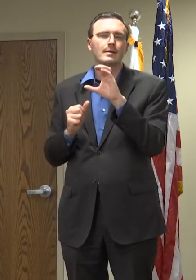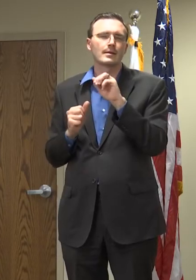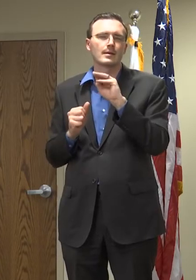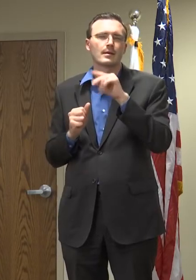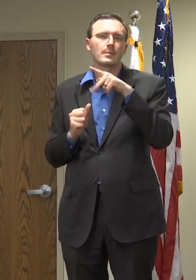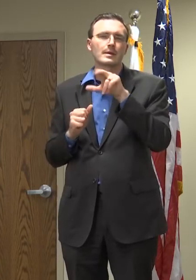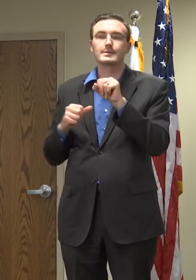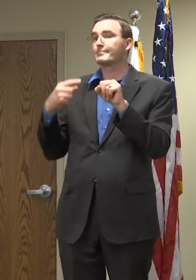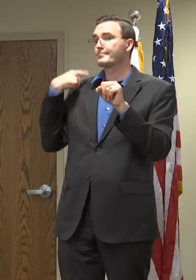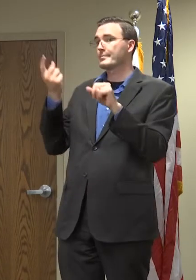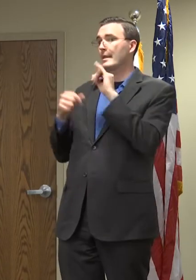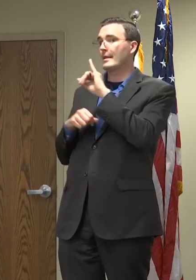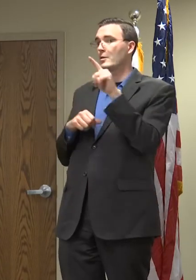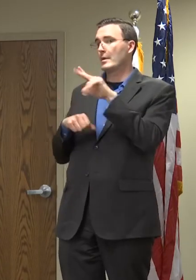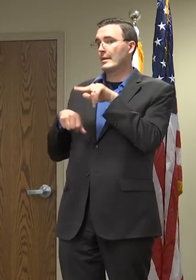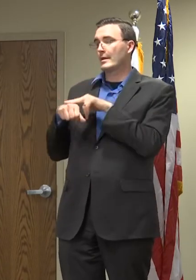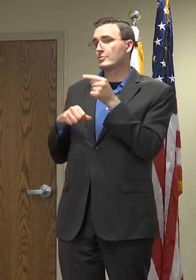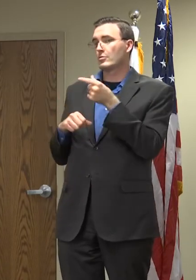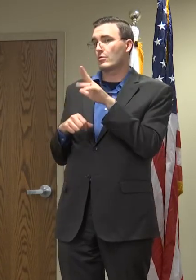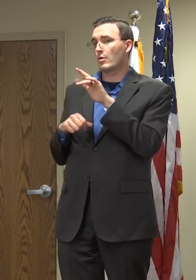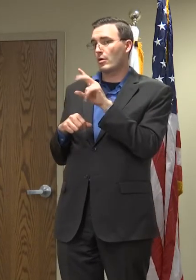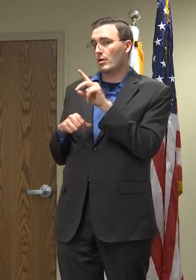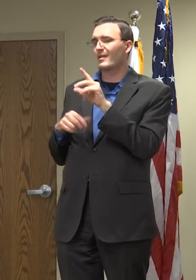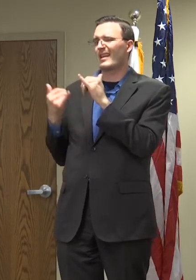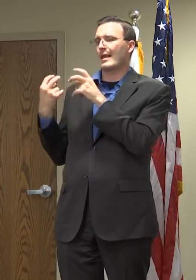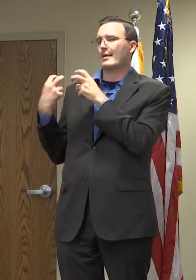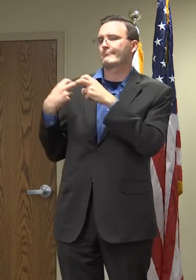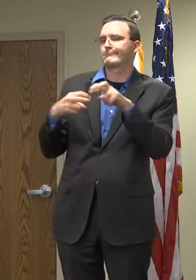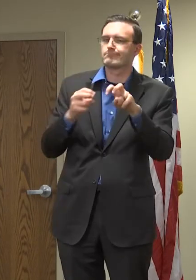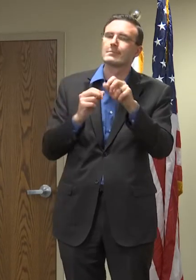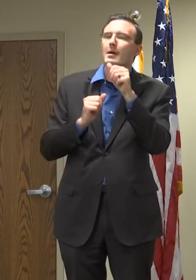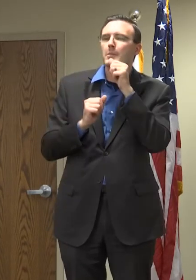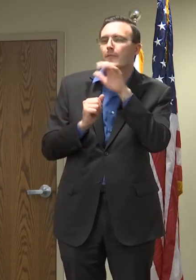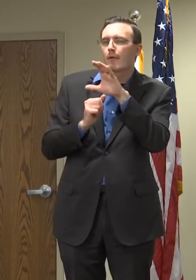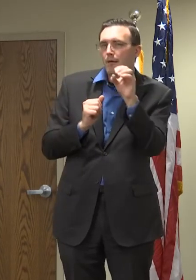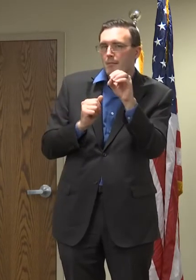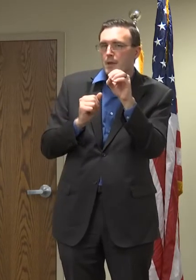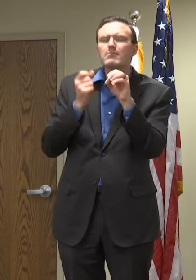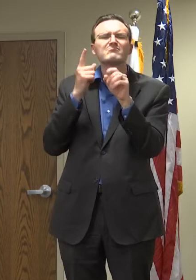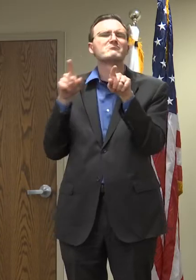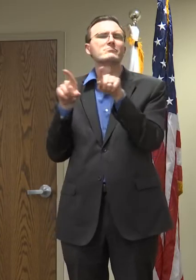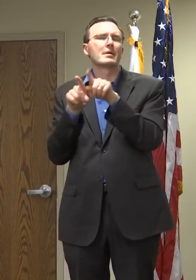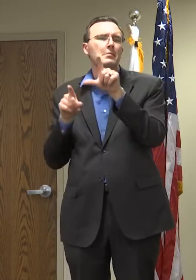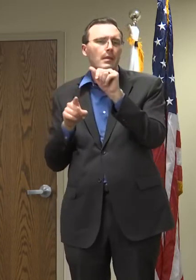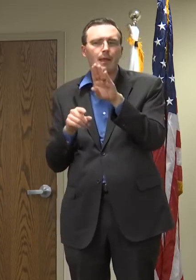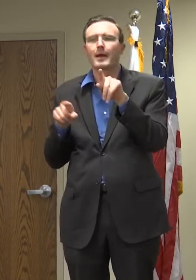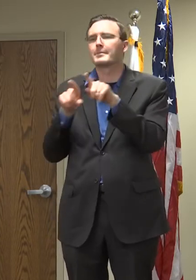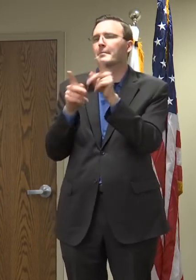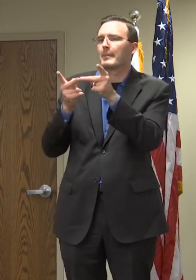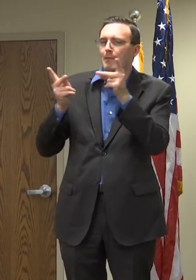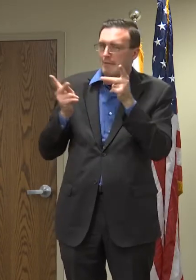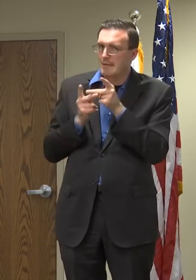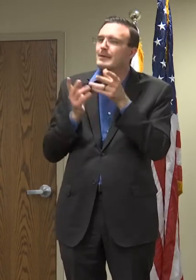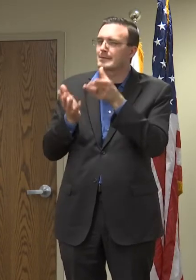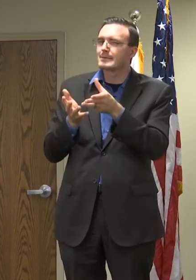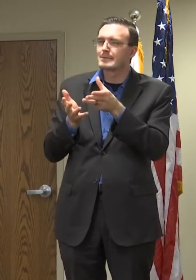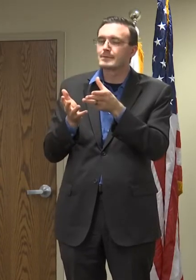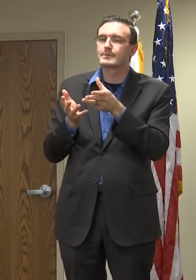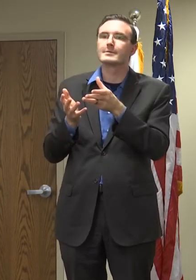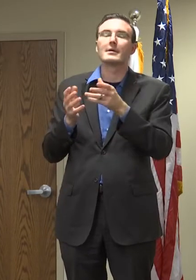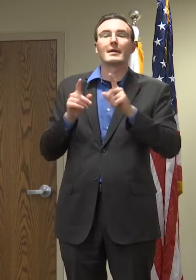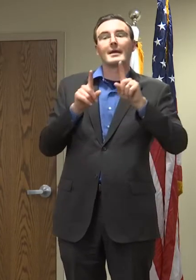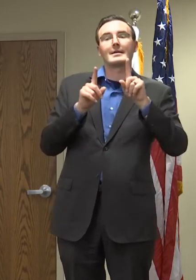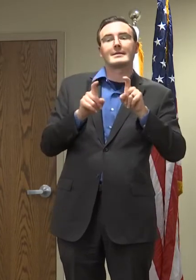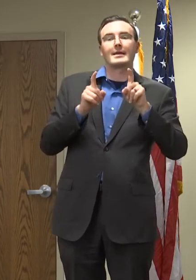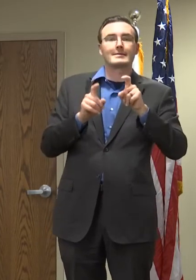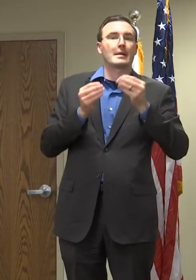Illinois National Guard as part of the state transition, has gone to a private contractor, but they are using the same lab, the same locations, a little bit different